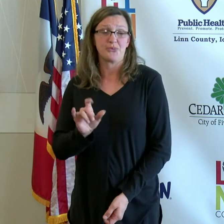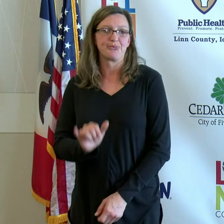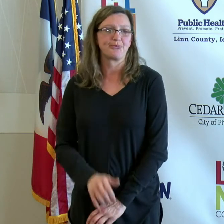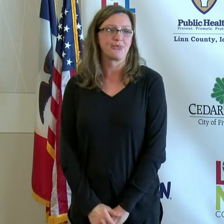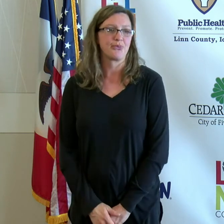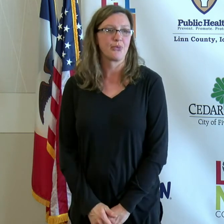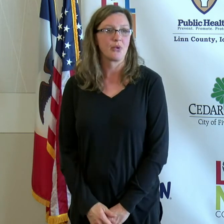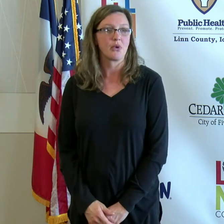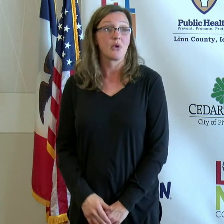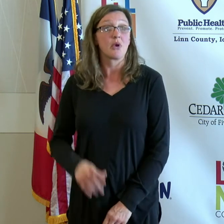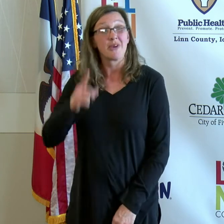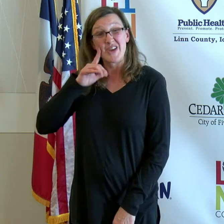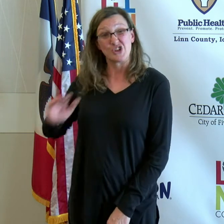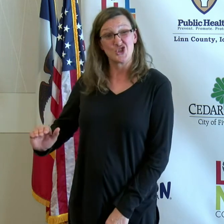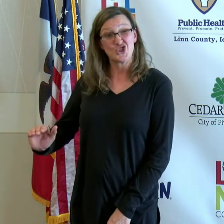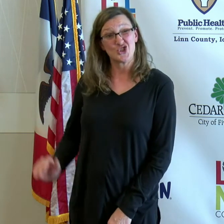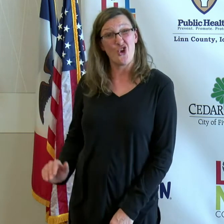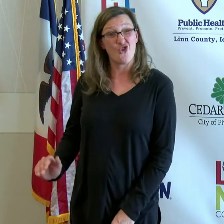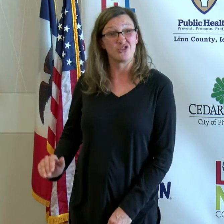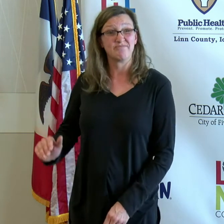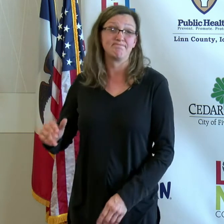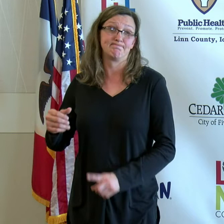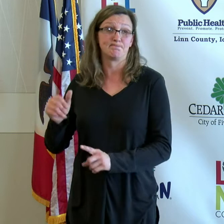can be reached at